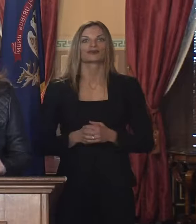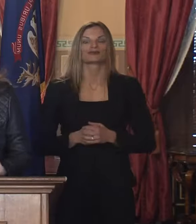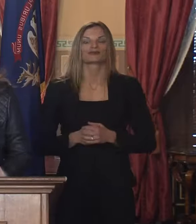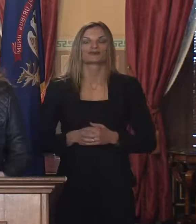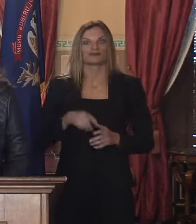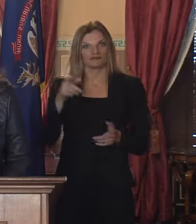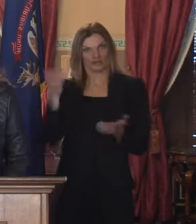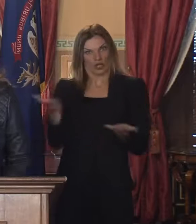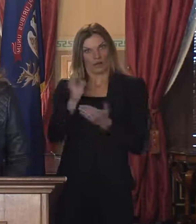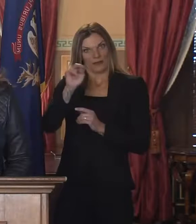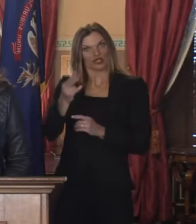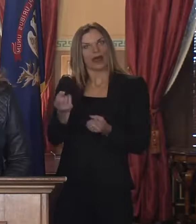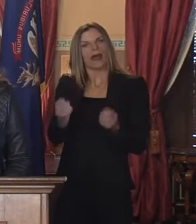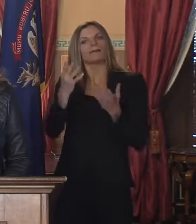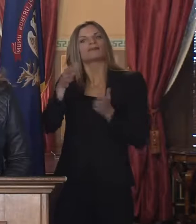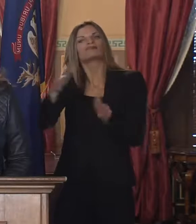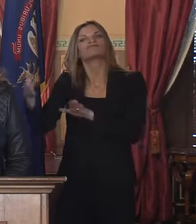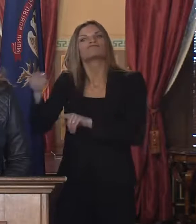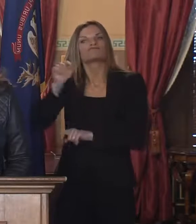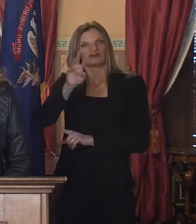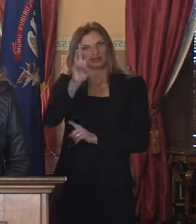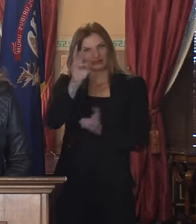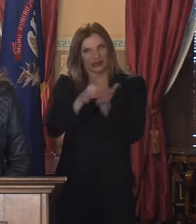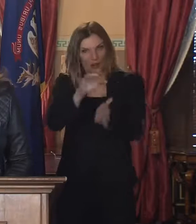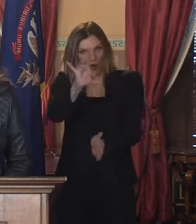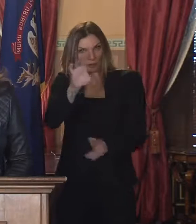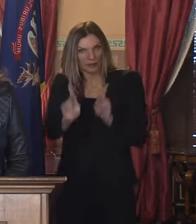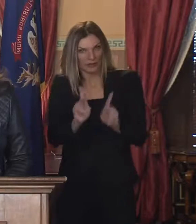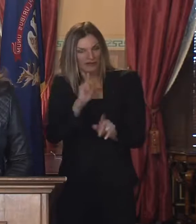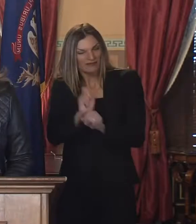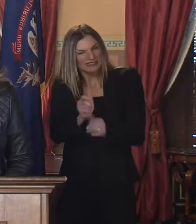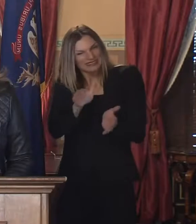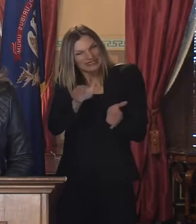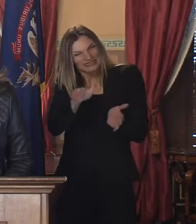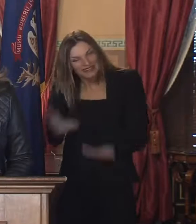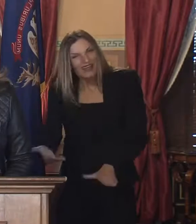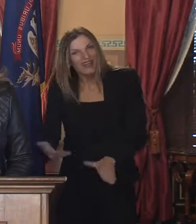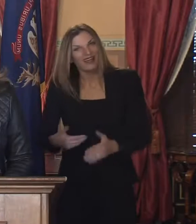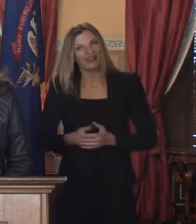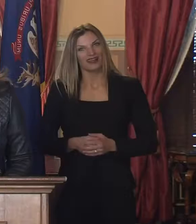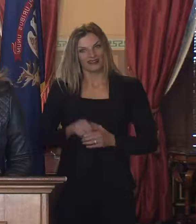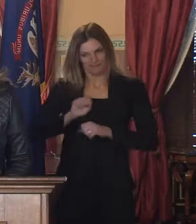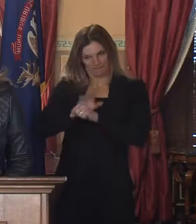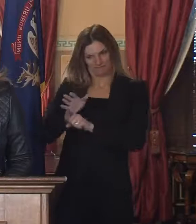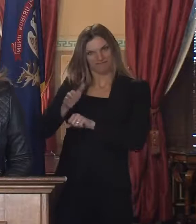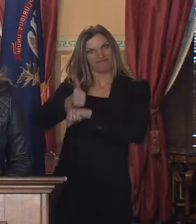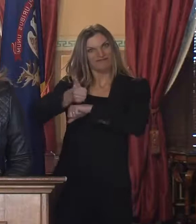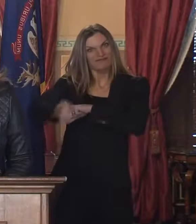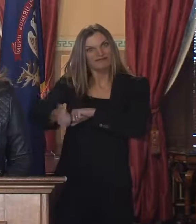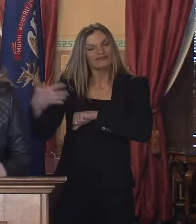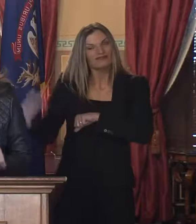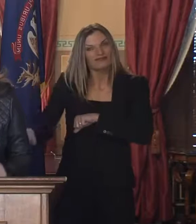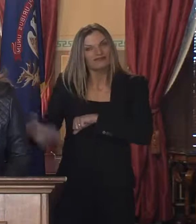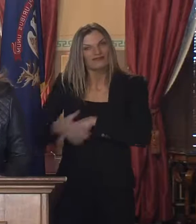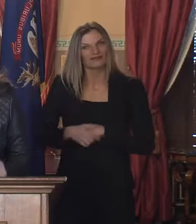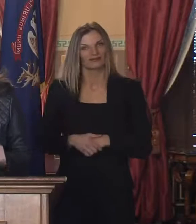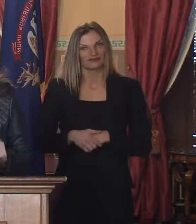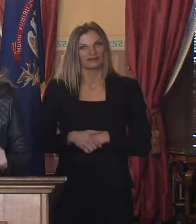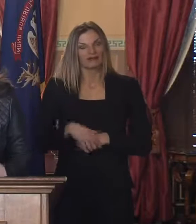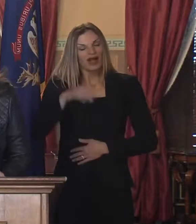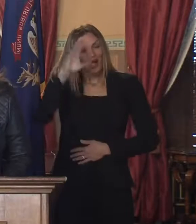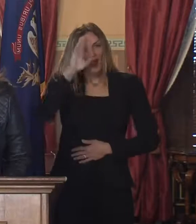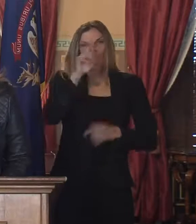right here in Michigan. As painful as these losses are, our hard work and sacrifices have